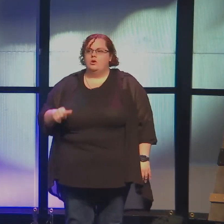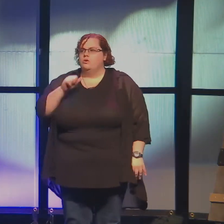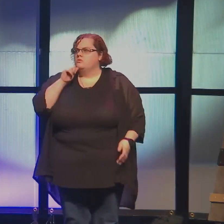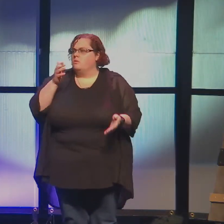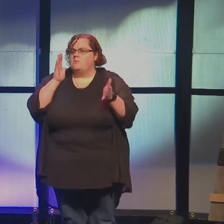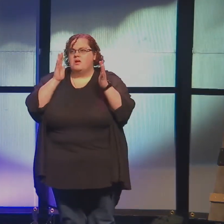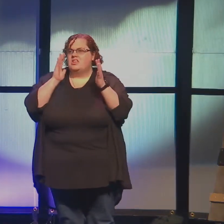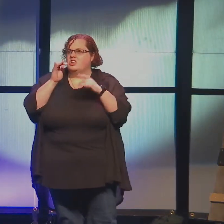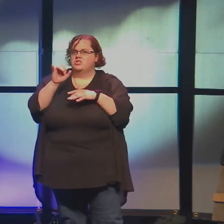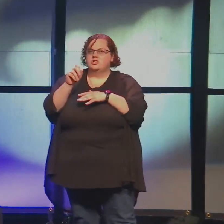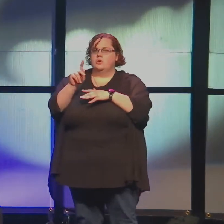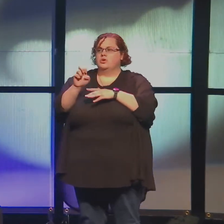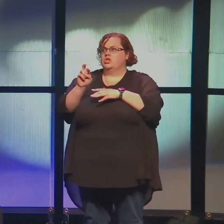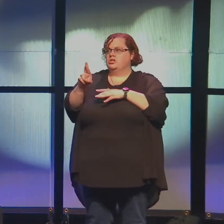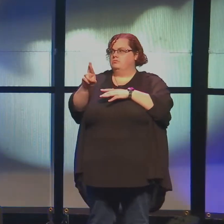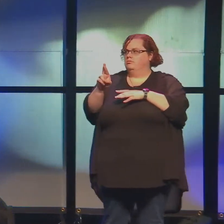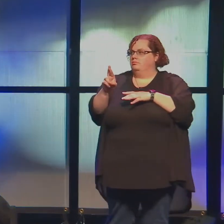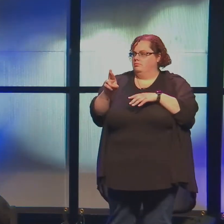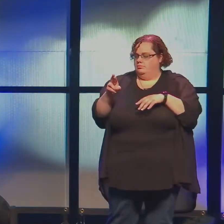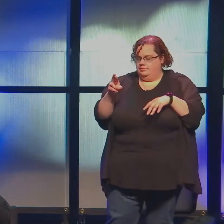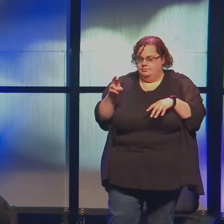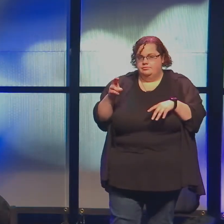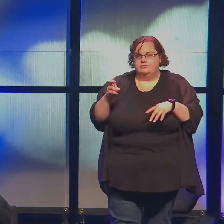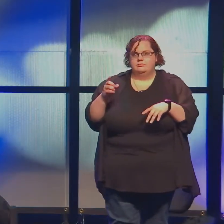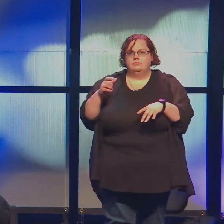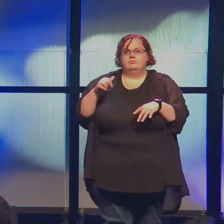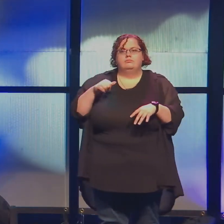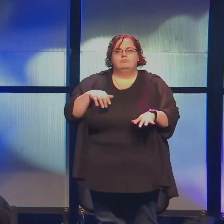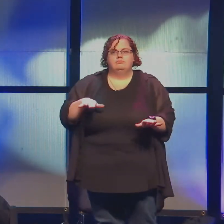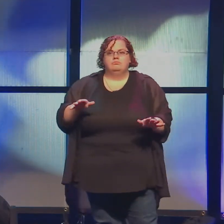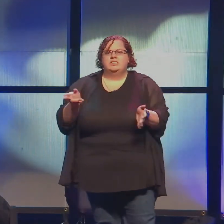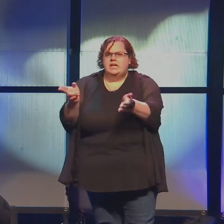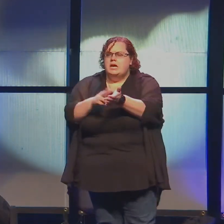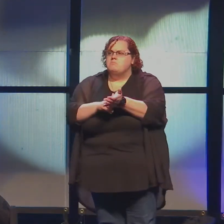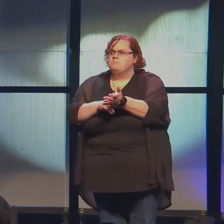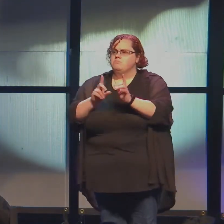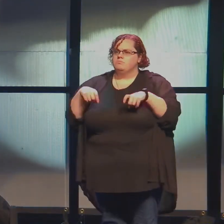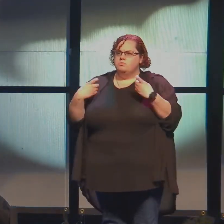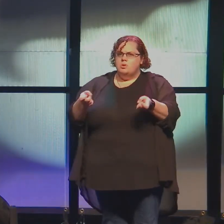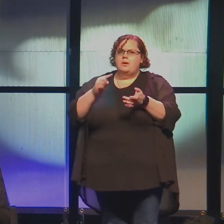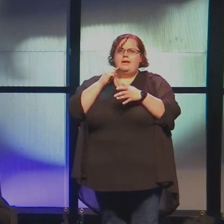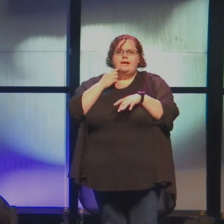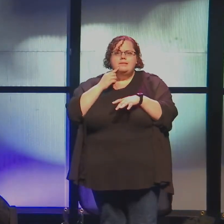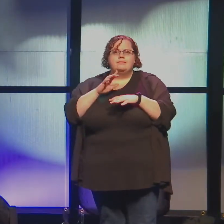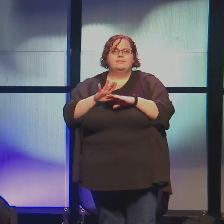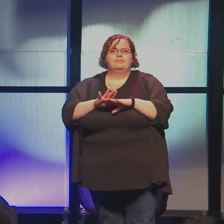Don't listen to the Joker. Sign up. Donate candy.